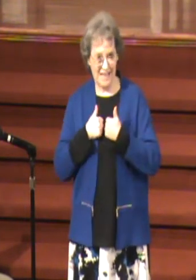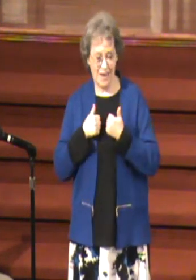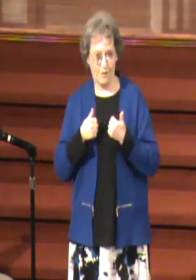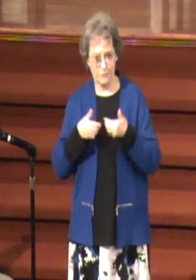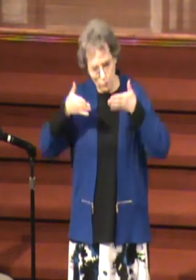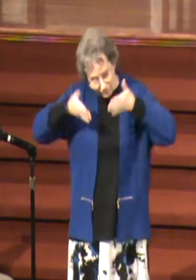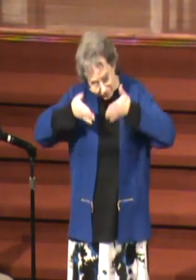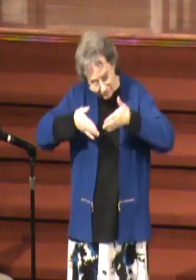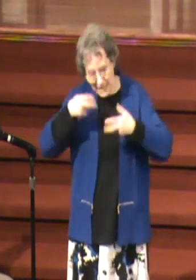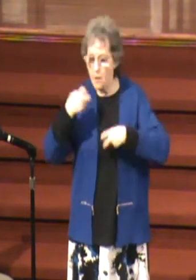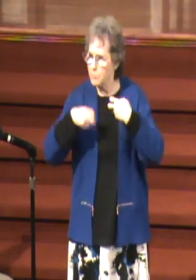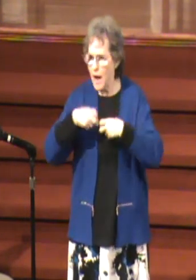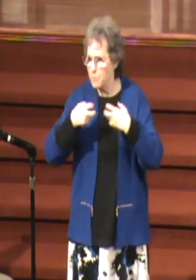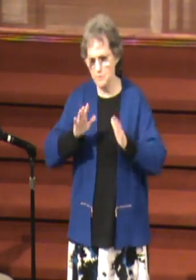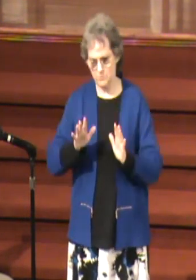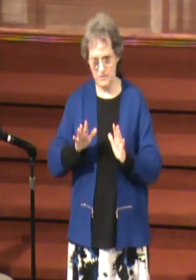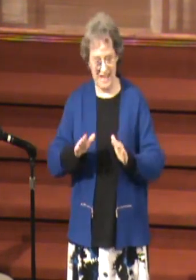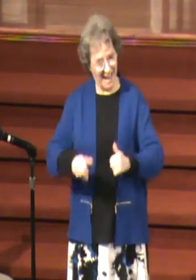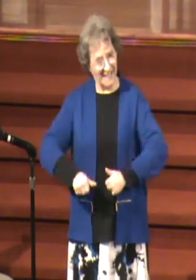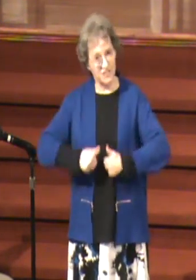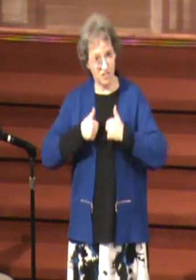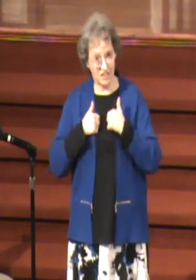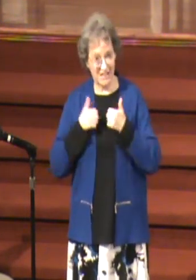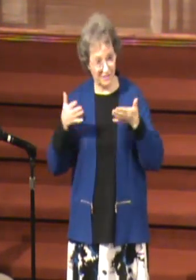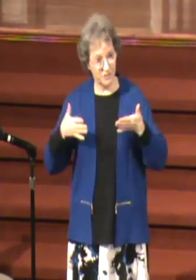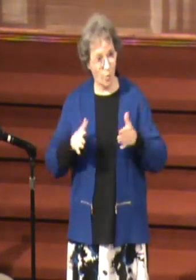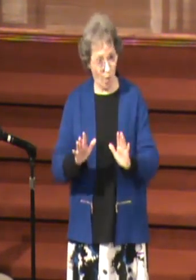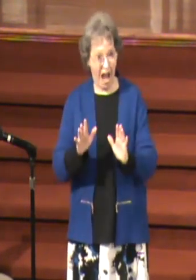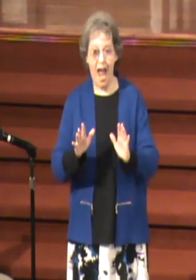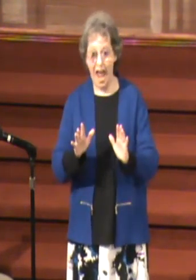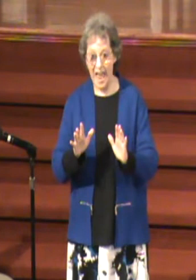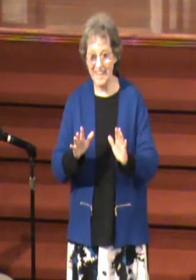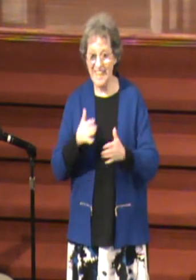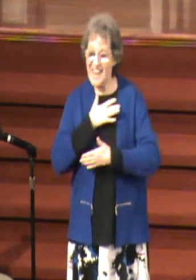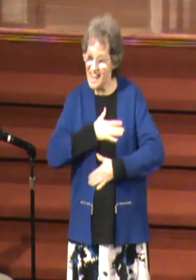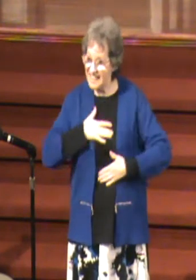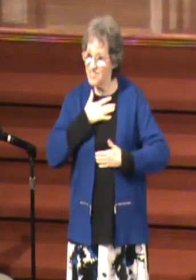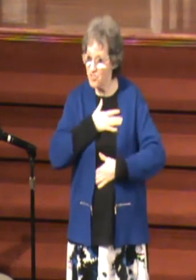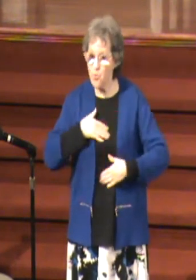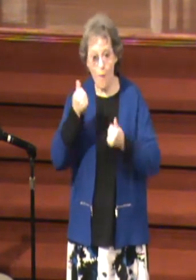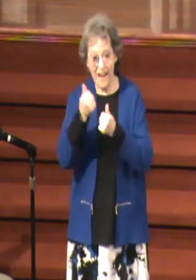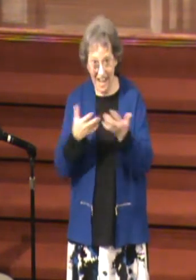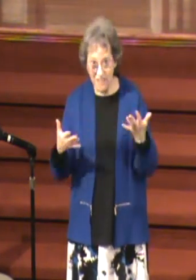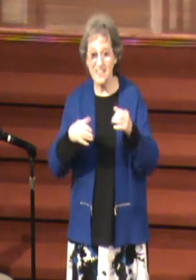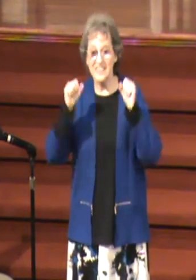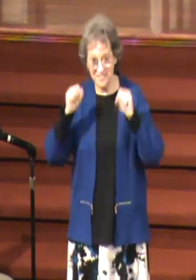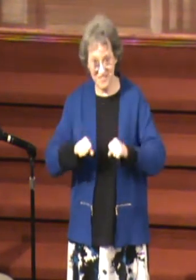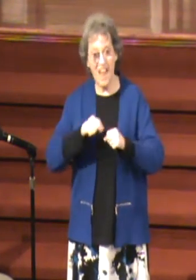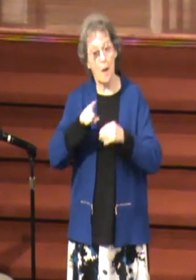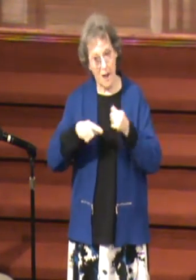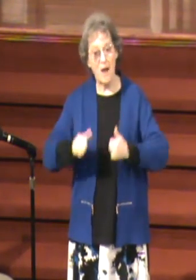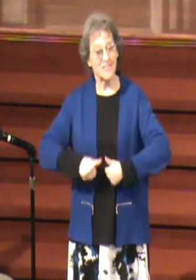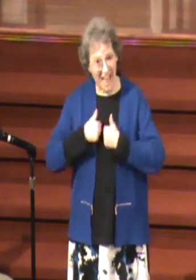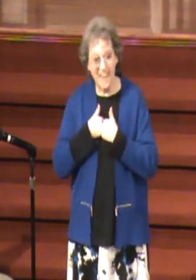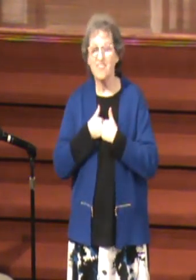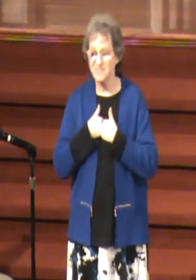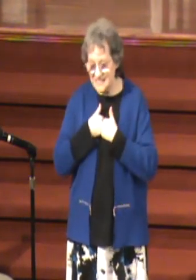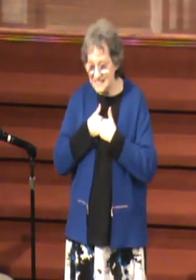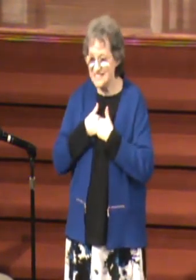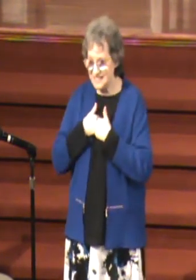problems. She tried to live in a manner that she was trying to enjoy everything she could about life. But there are a lot